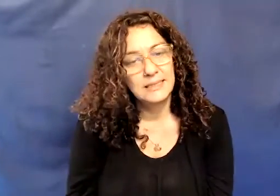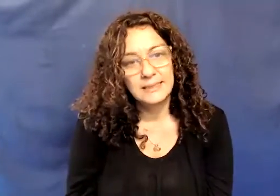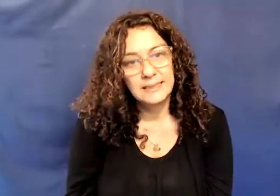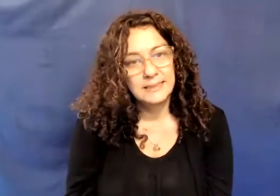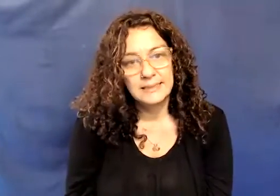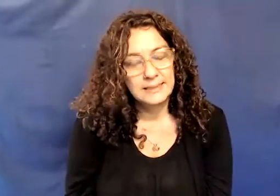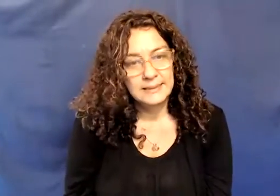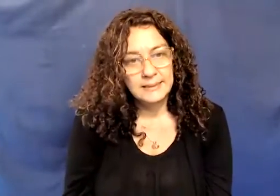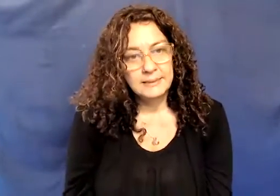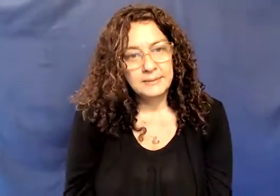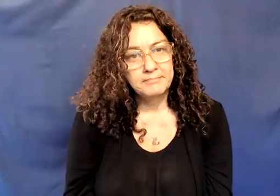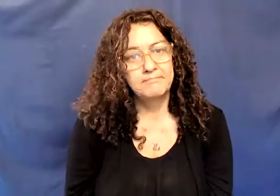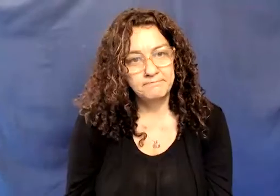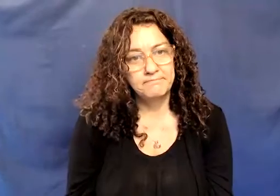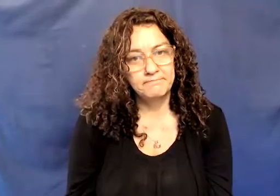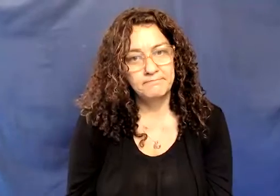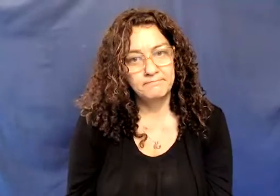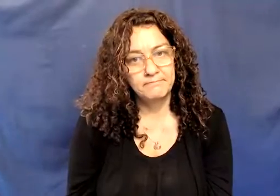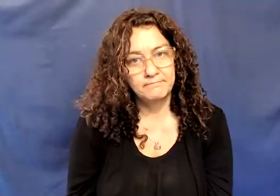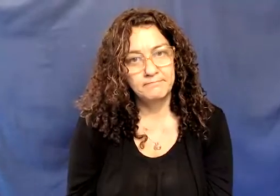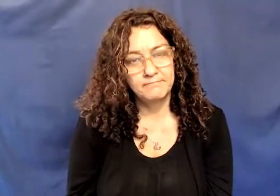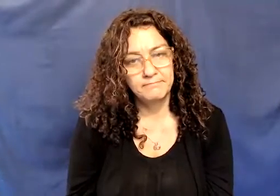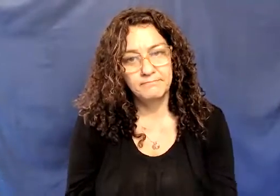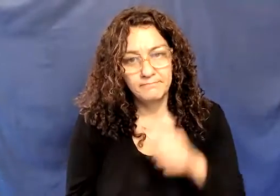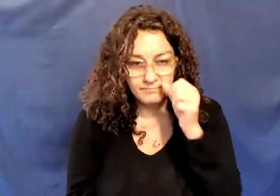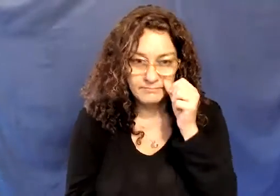you know, they're going to keep bringing it up. We'll keep